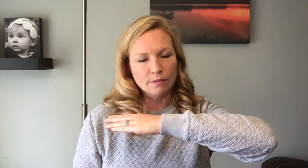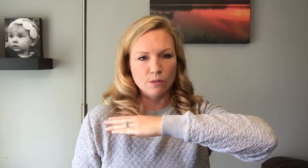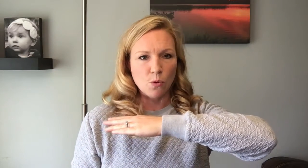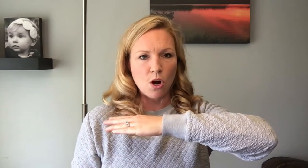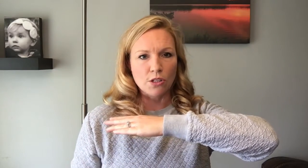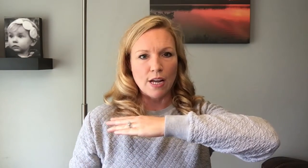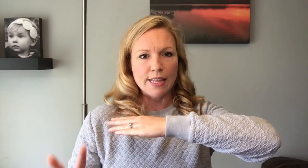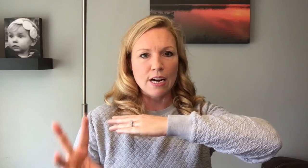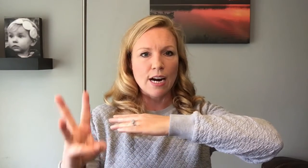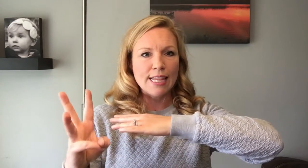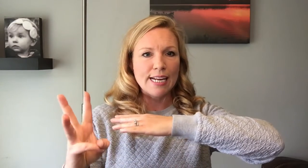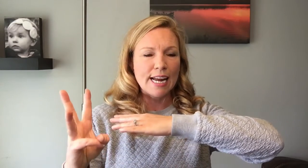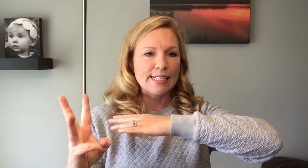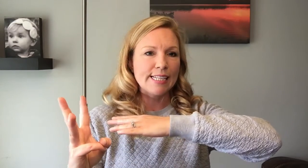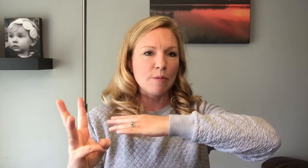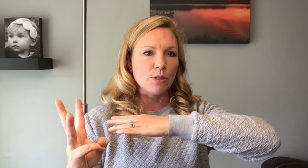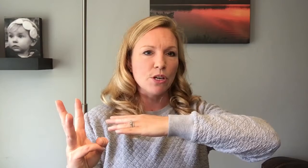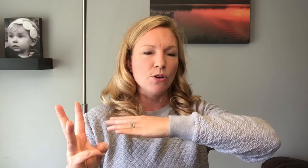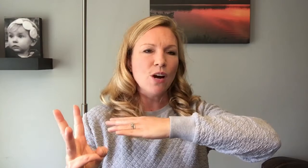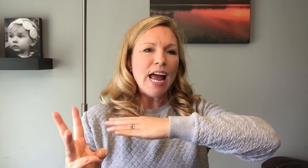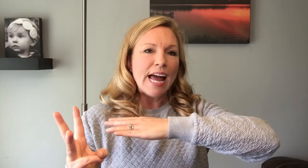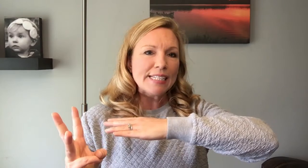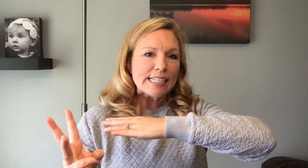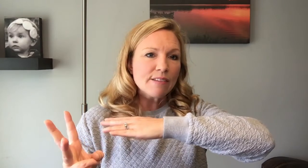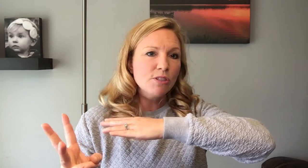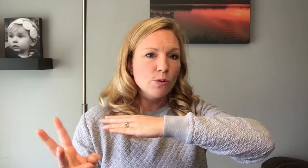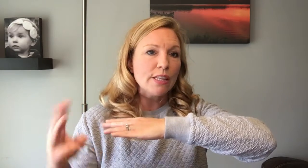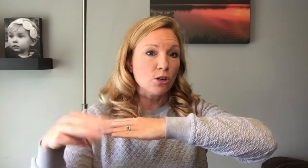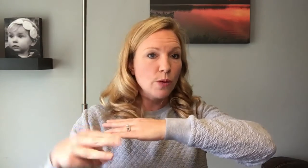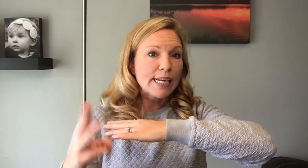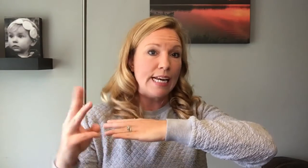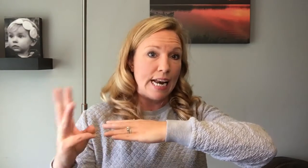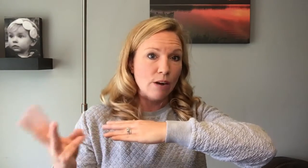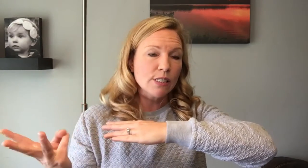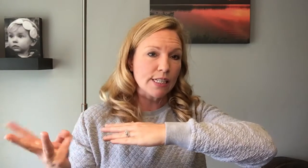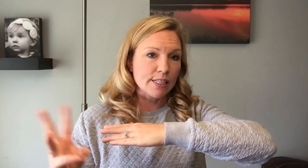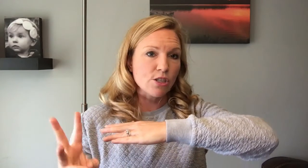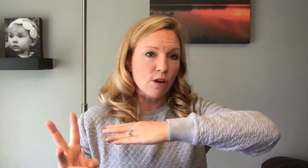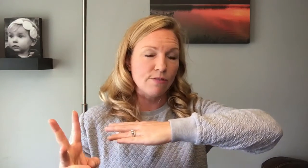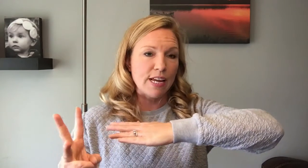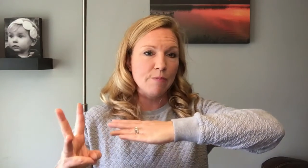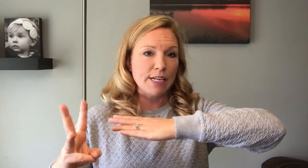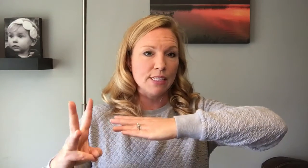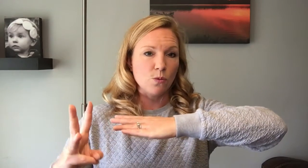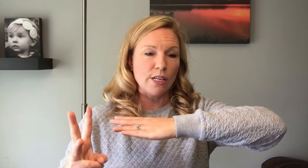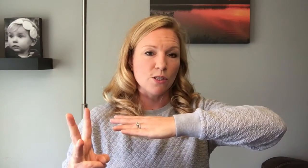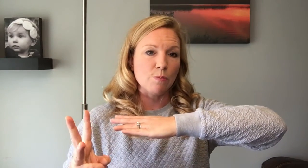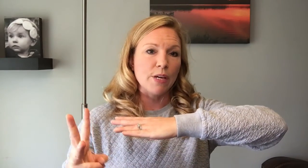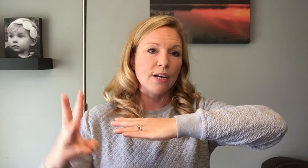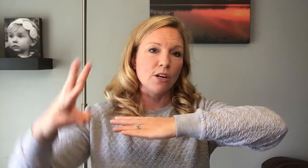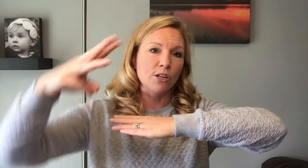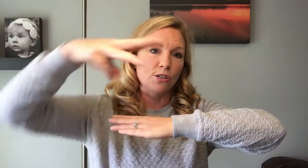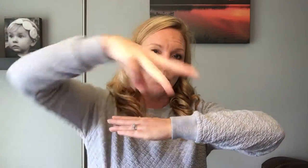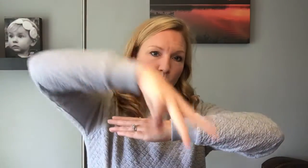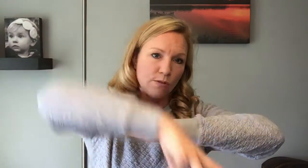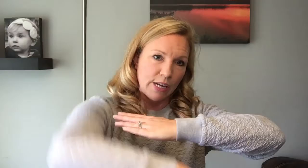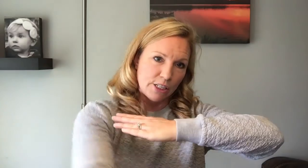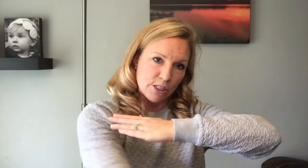your water line there, and then again a W. And instead of doing the quick in and outs like the dolphin, because the whales are bigger, you do sort of like just